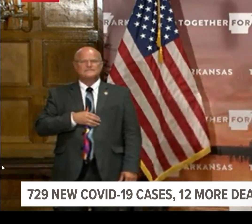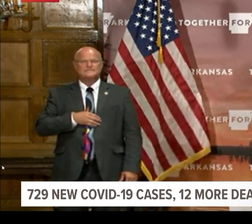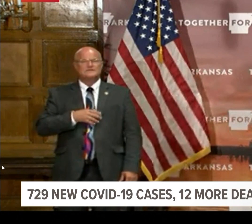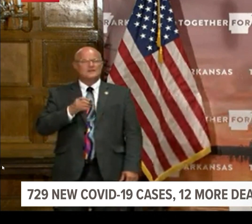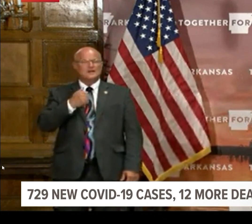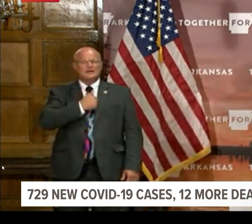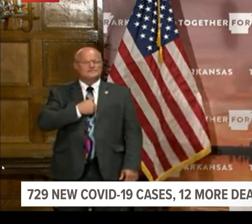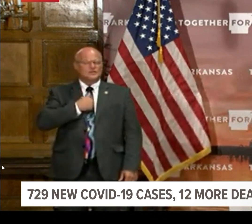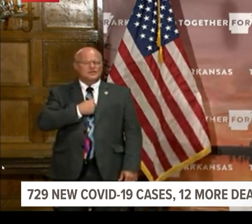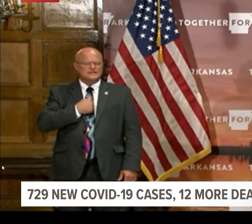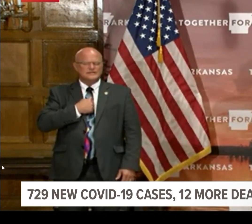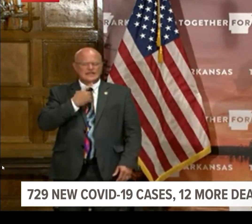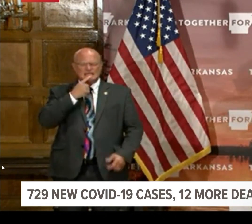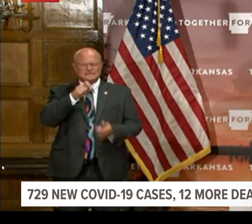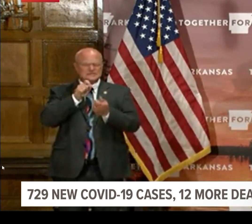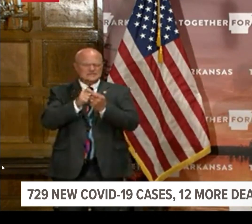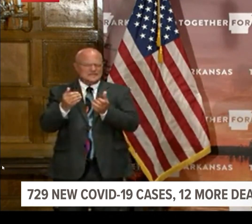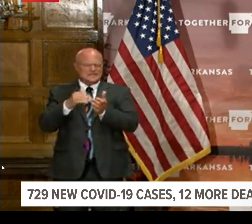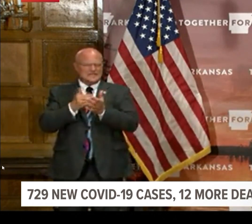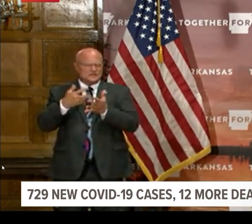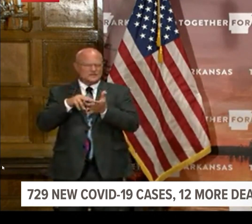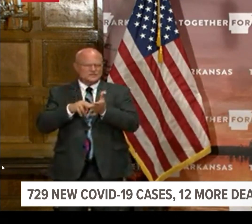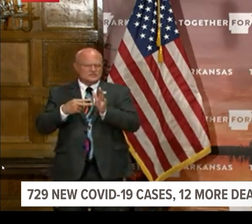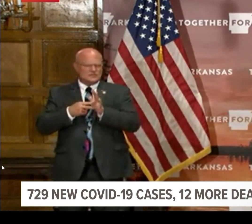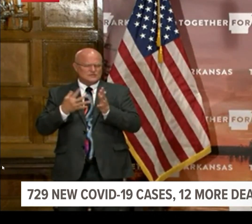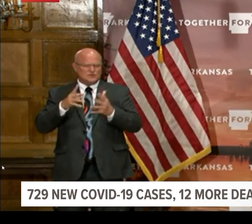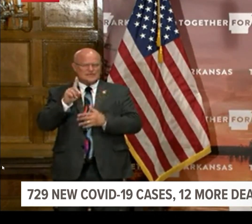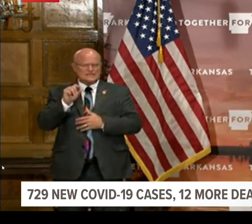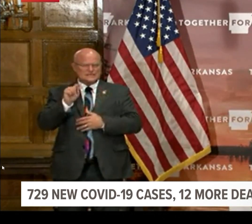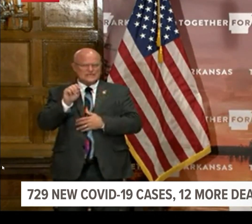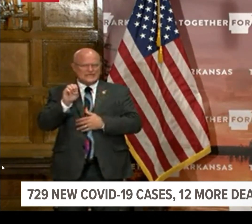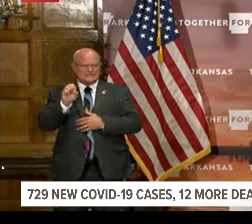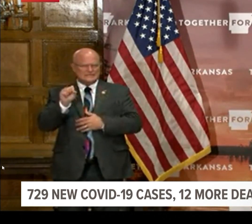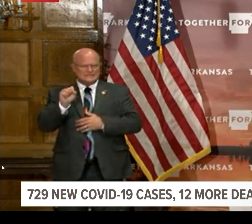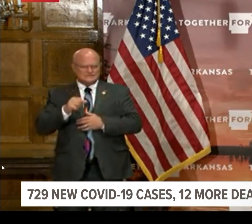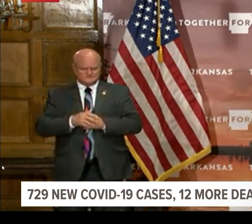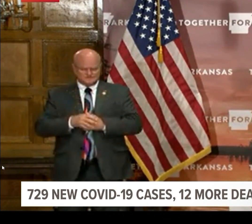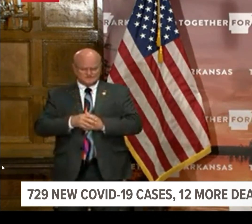So I'm sorry, could you give me the specifics again of what you're what dates?